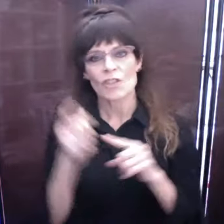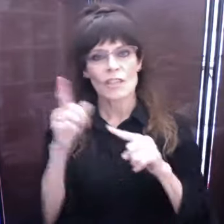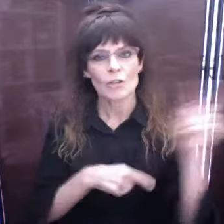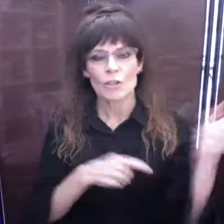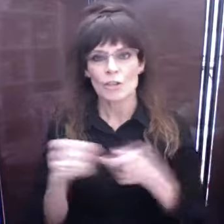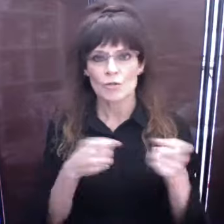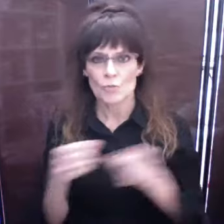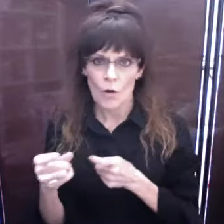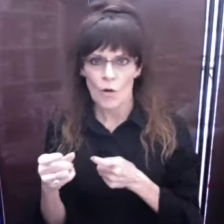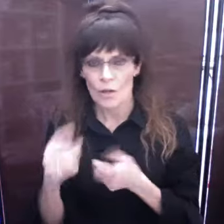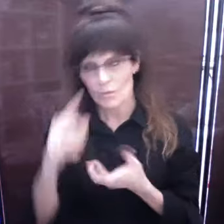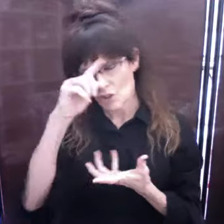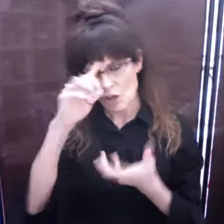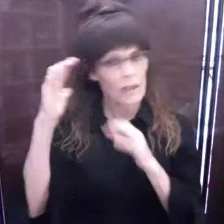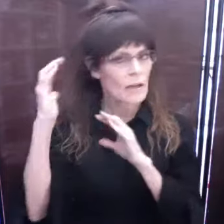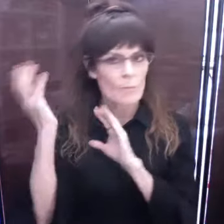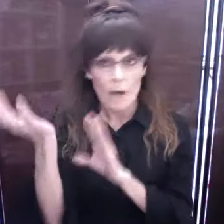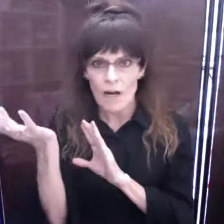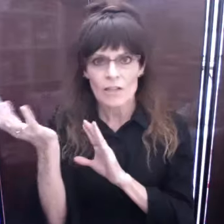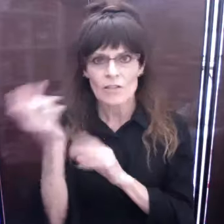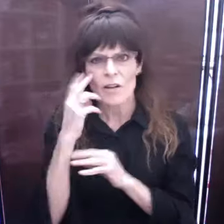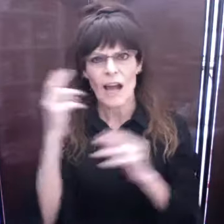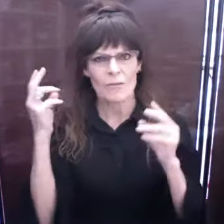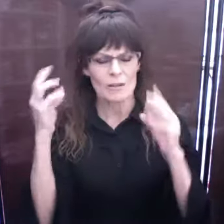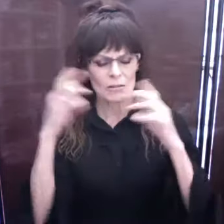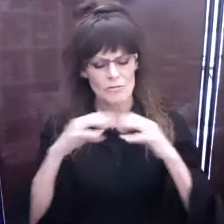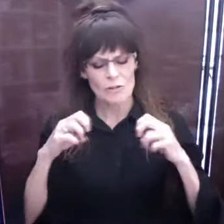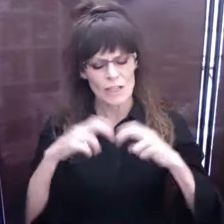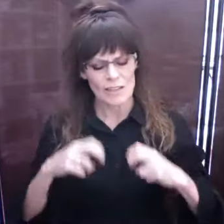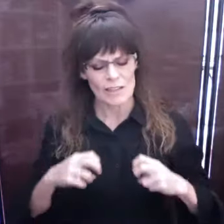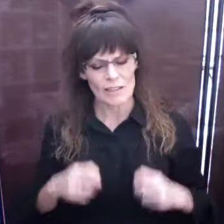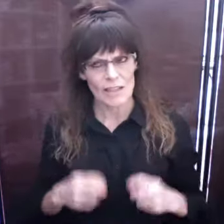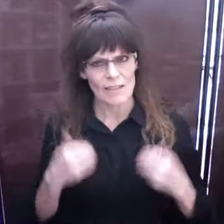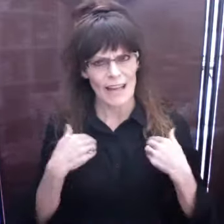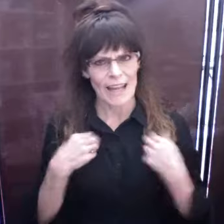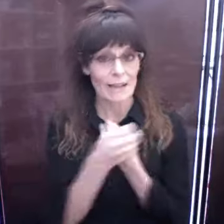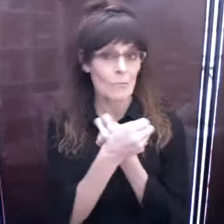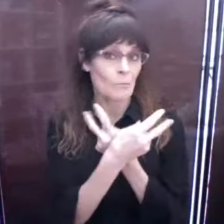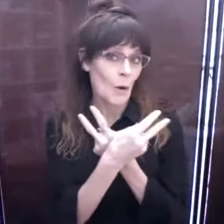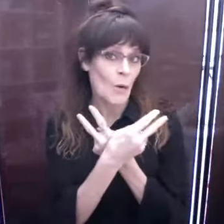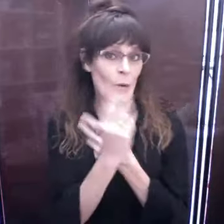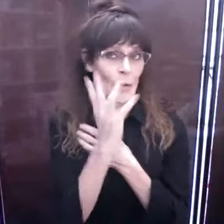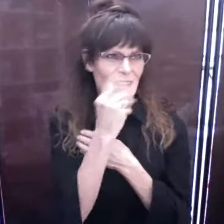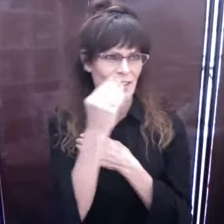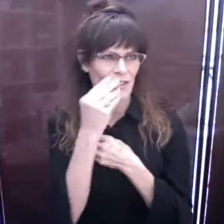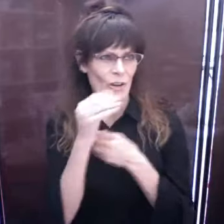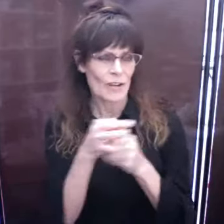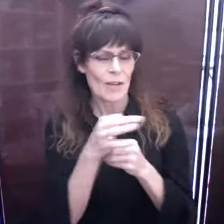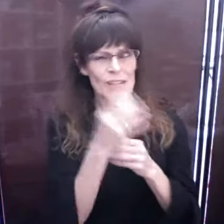was shaken apart. And so I would look at this life that seems to have a bow on it that's sewed up. And then I would look at what I had going on. And when the